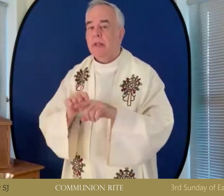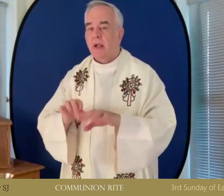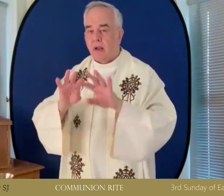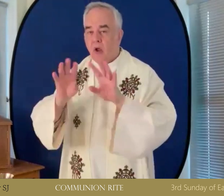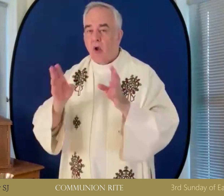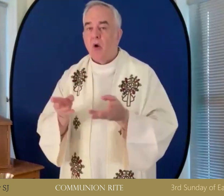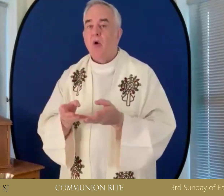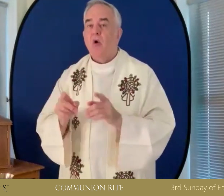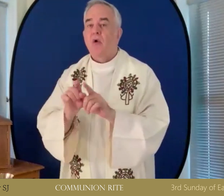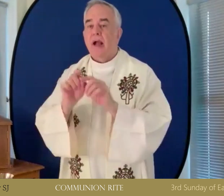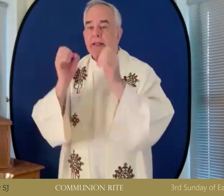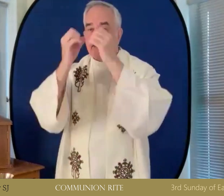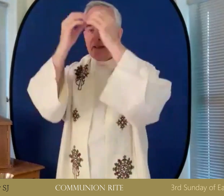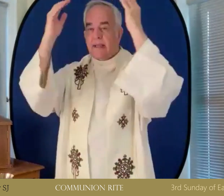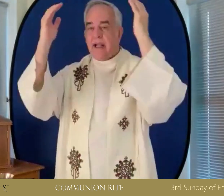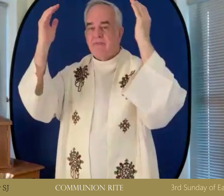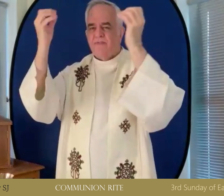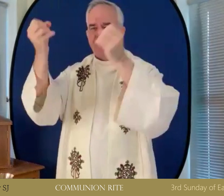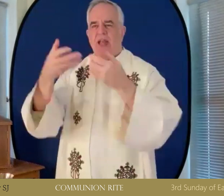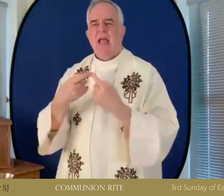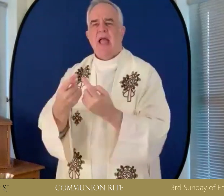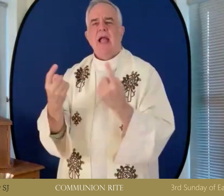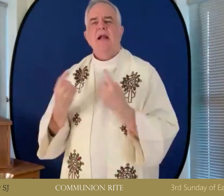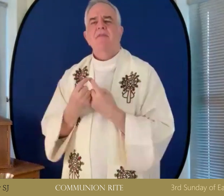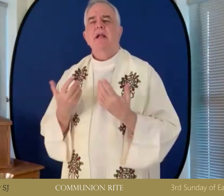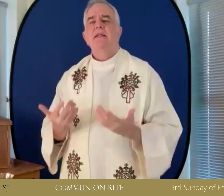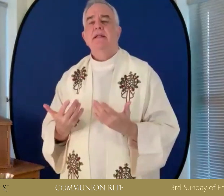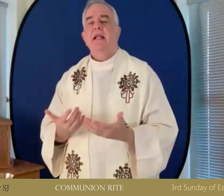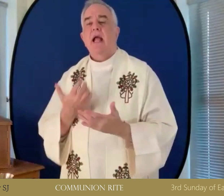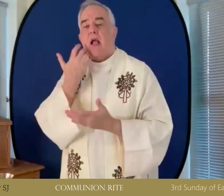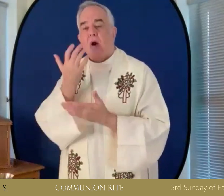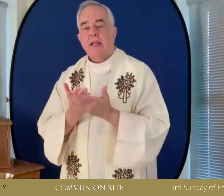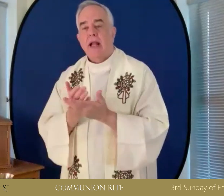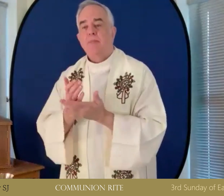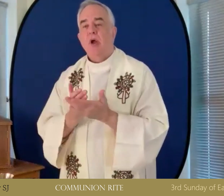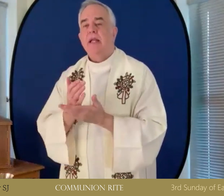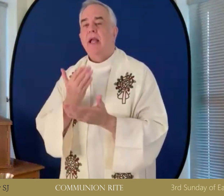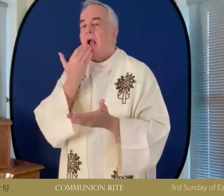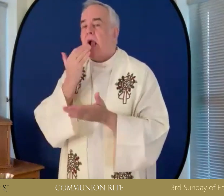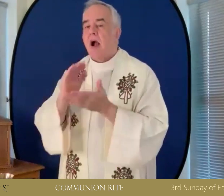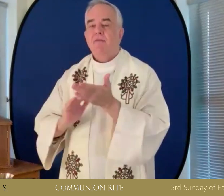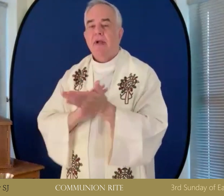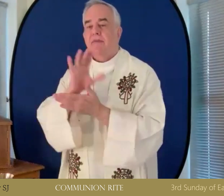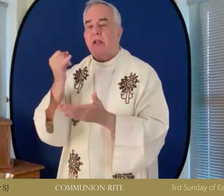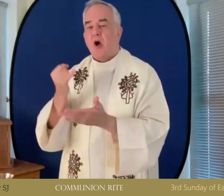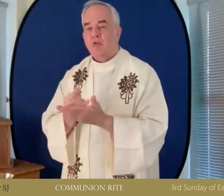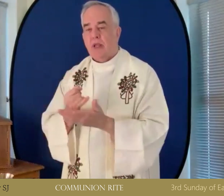done on earth as it is in heaven. Give us today our daily bread, and forgive us our